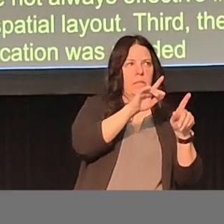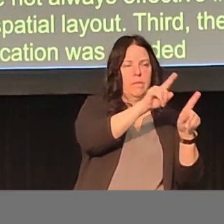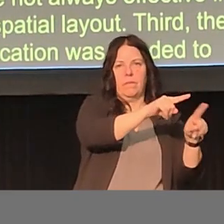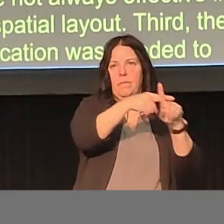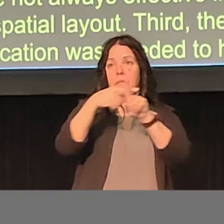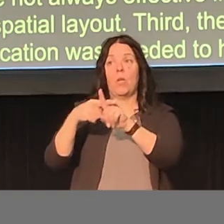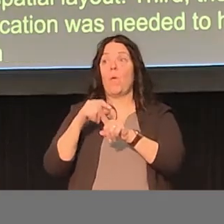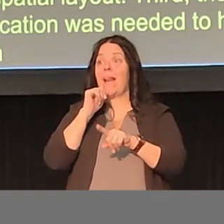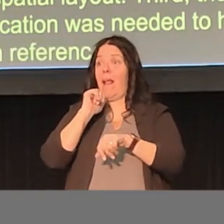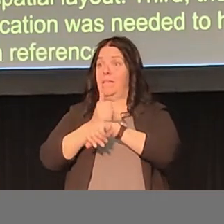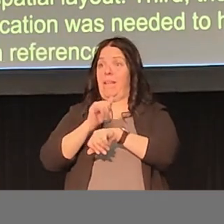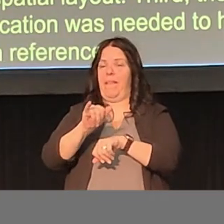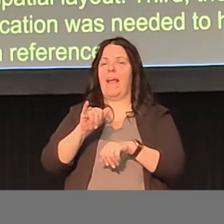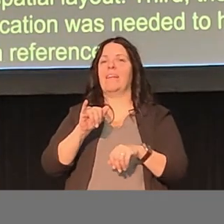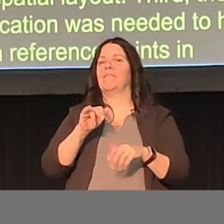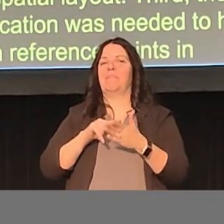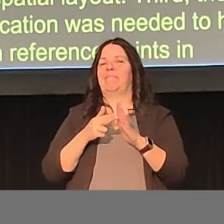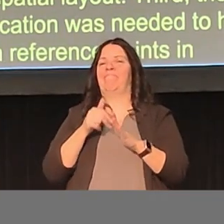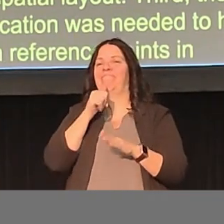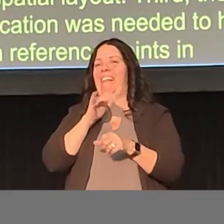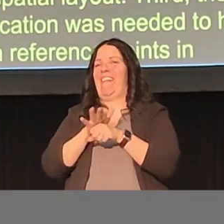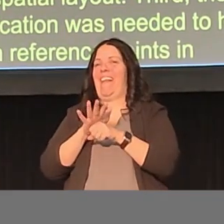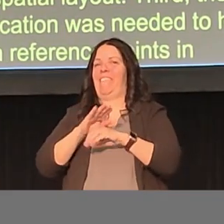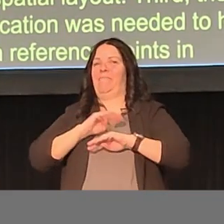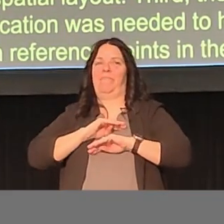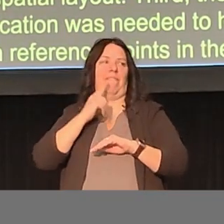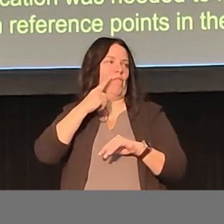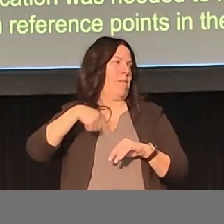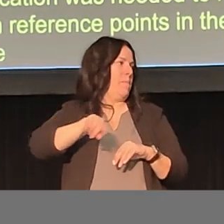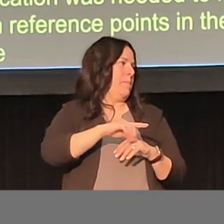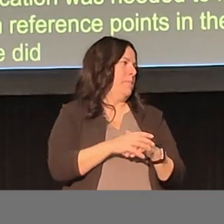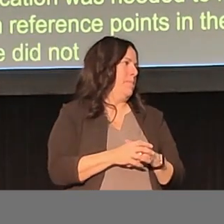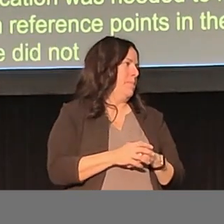this, it definitely was lacking in that department.